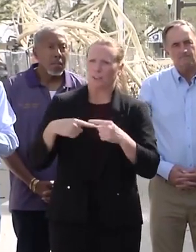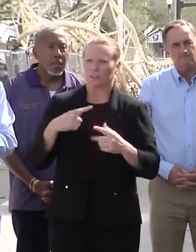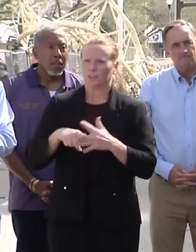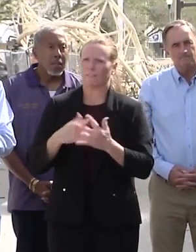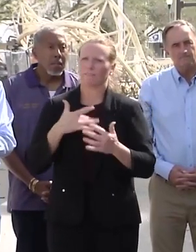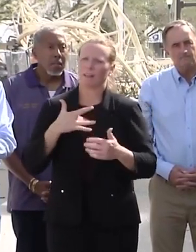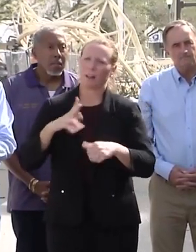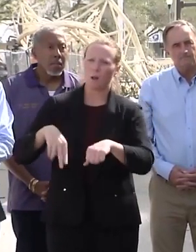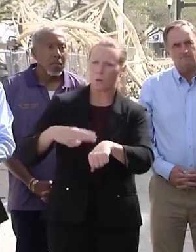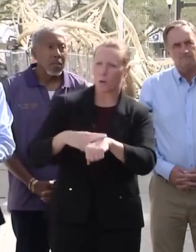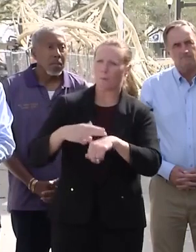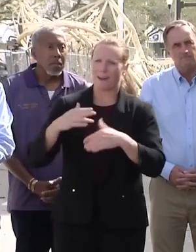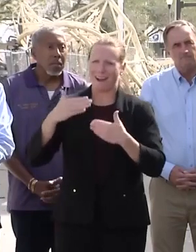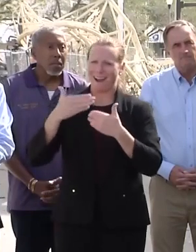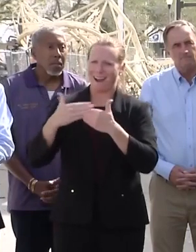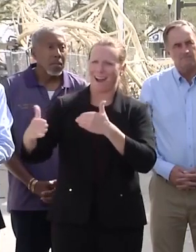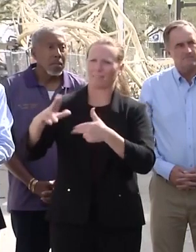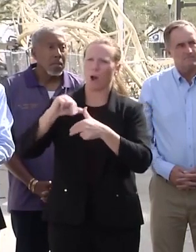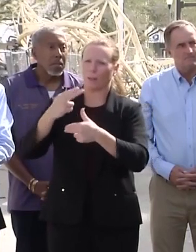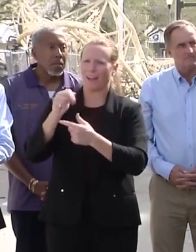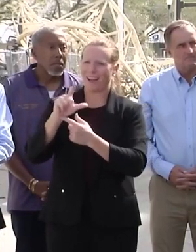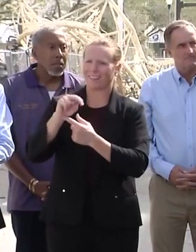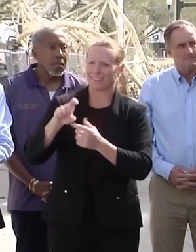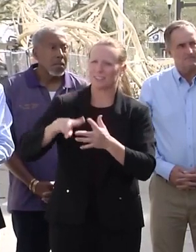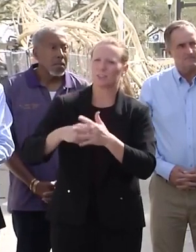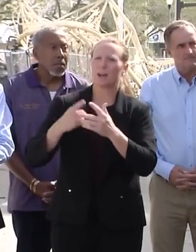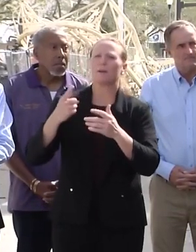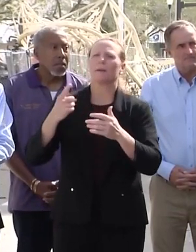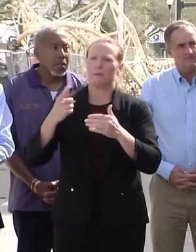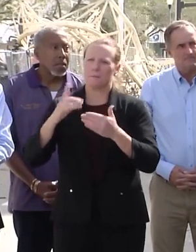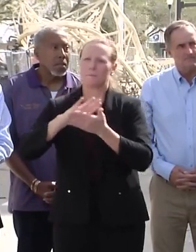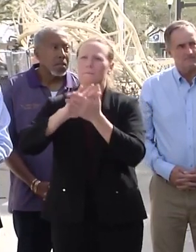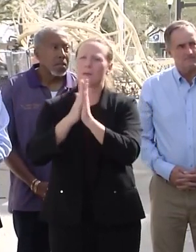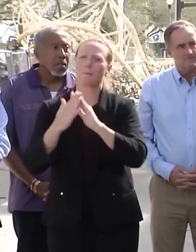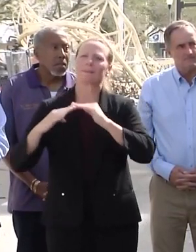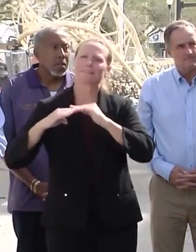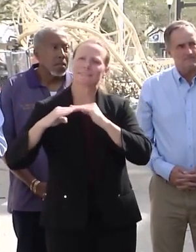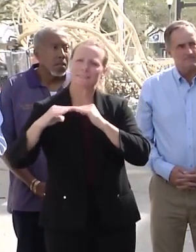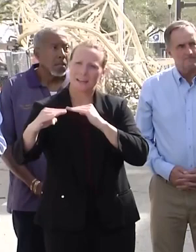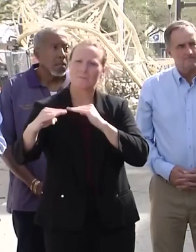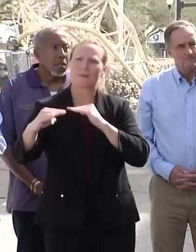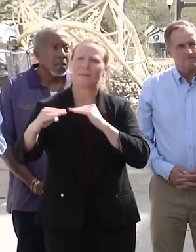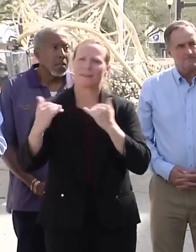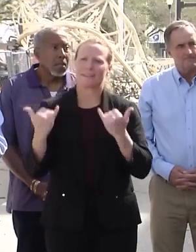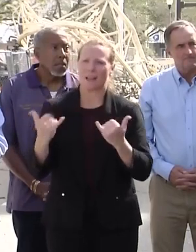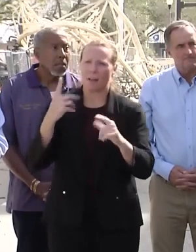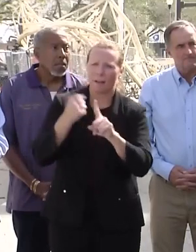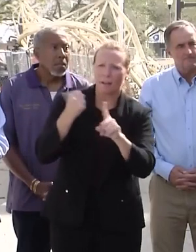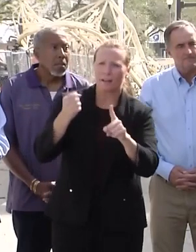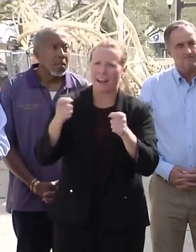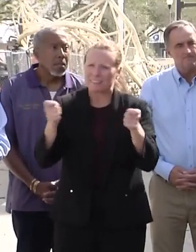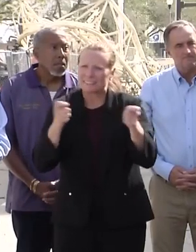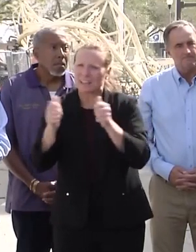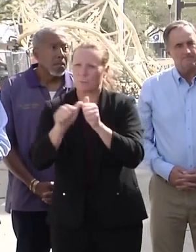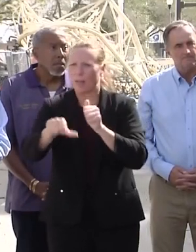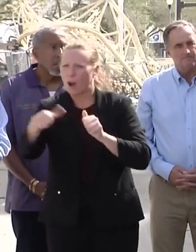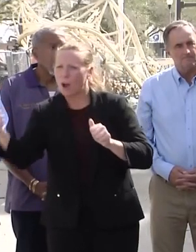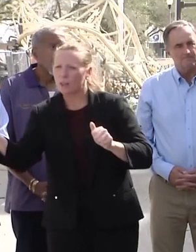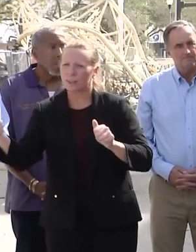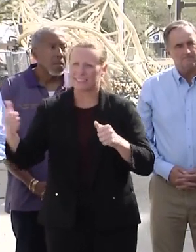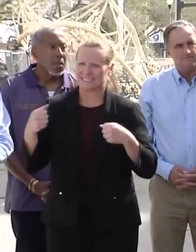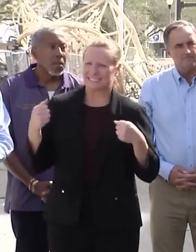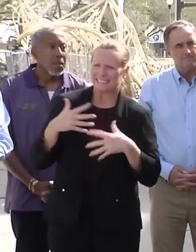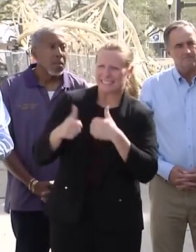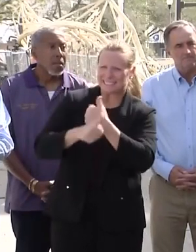normalcy after Helene, when things started to maybe stabilize, you turned around and had to deal with this other menacing storm,